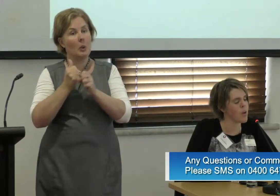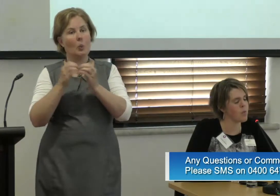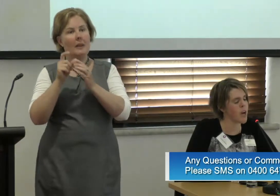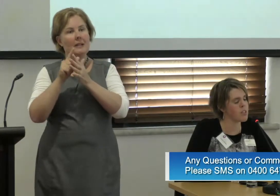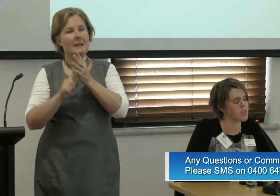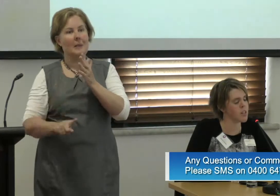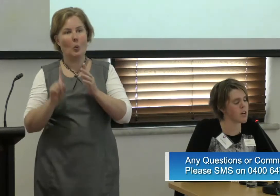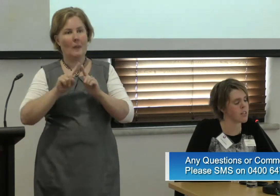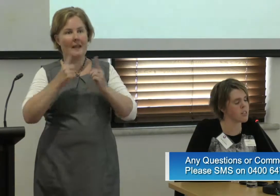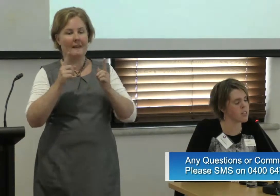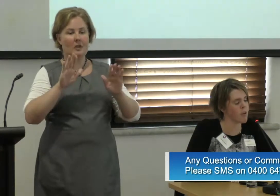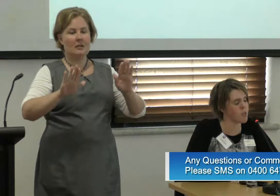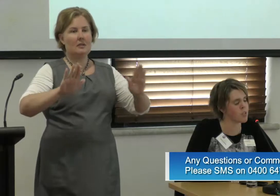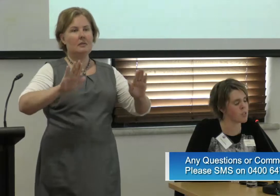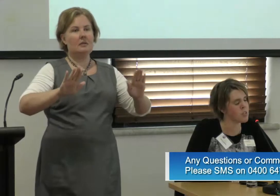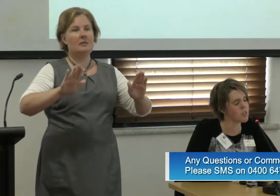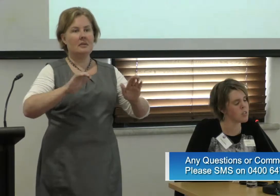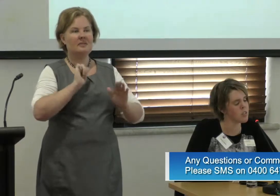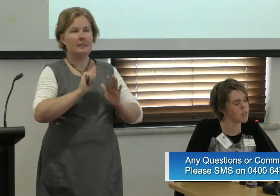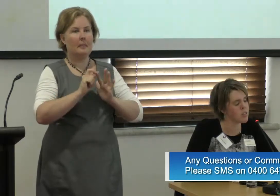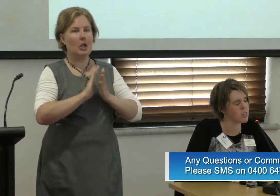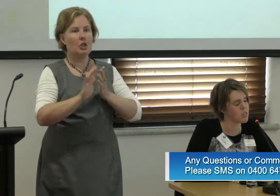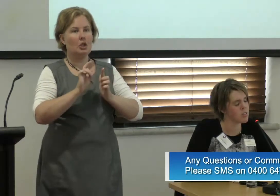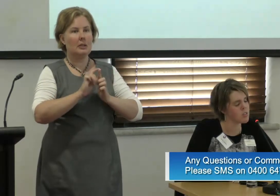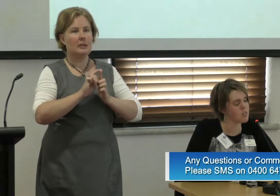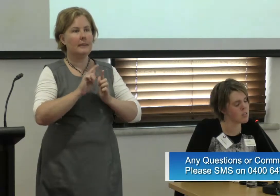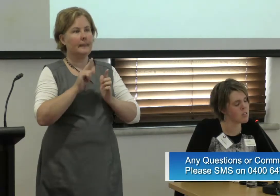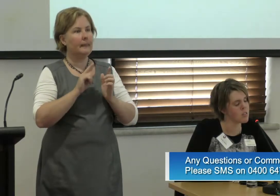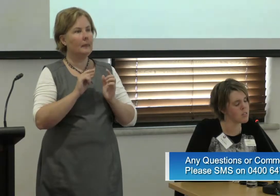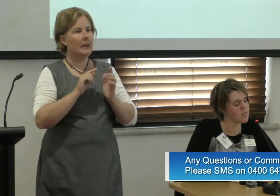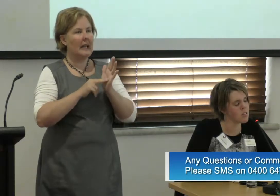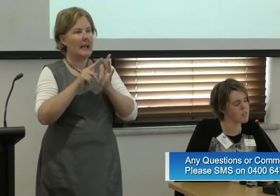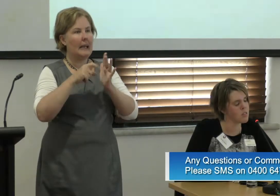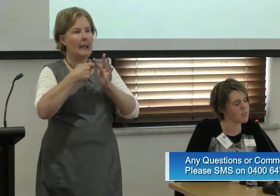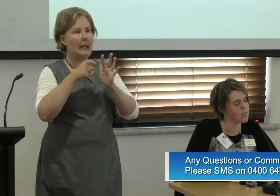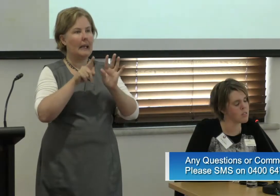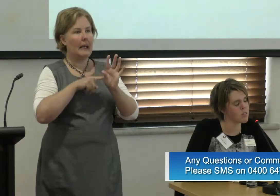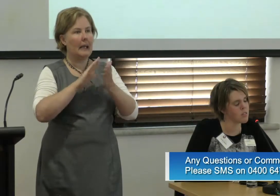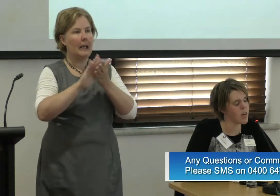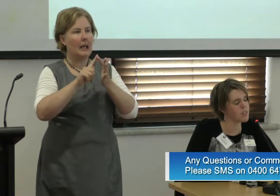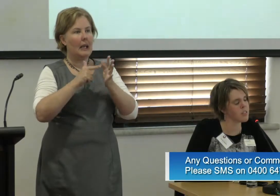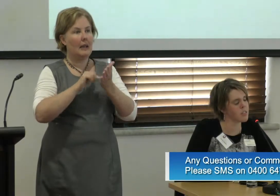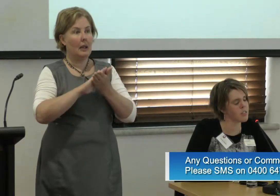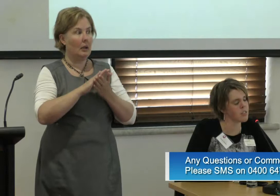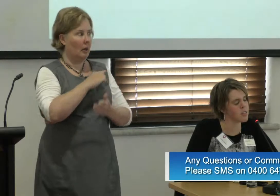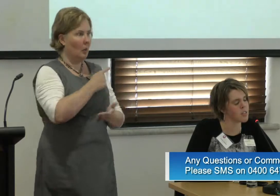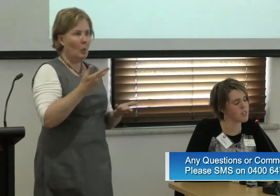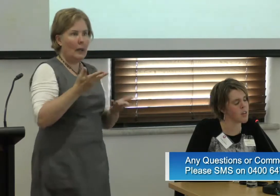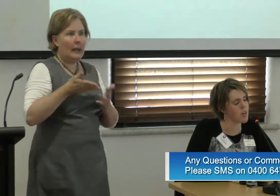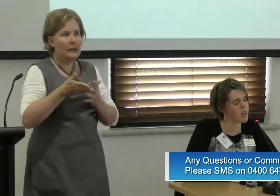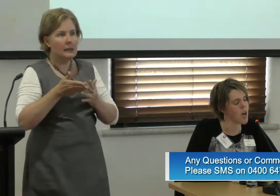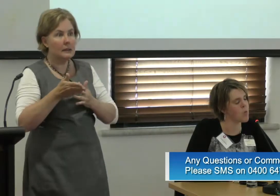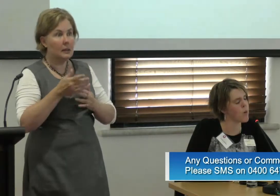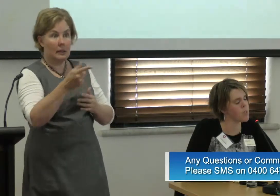Where can we access that? That sounds fabulous. If you give me your email address, I'll send you a link to it. Excellent. That's